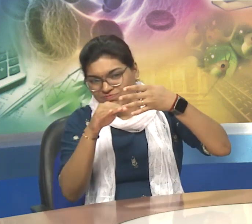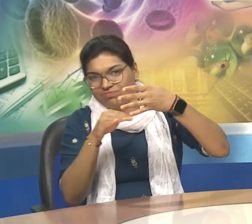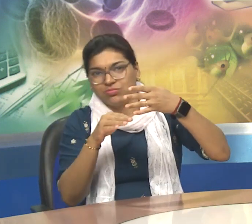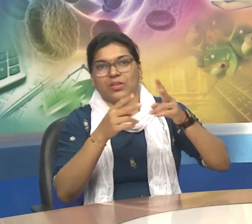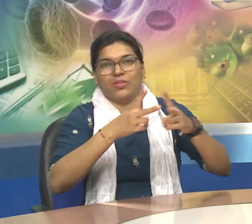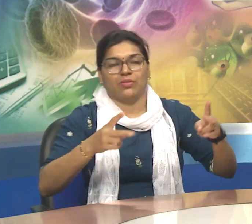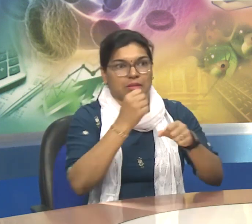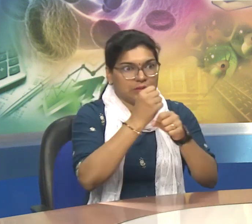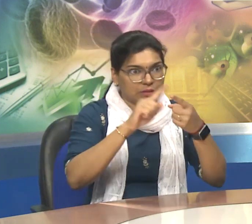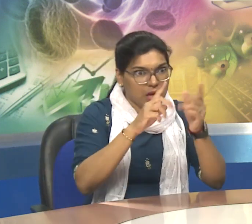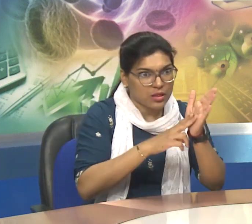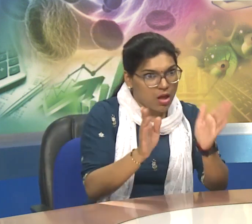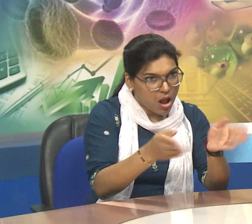SC, ST,